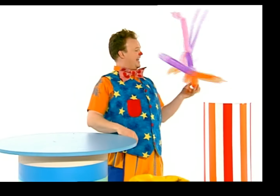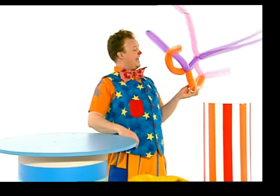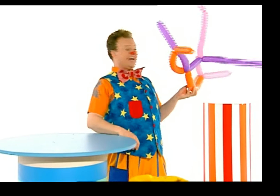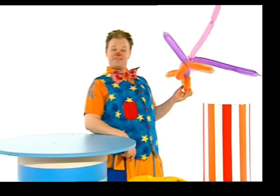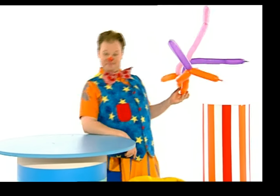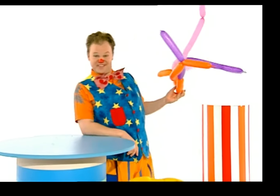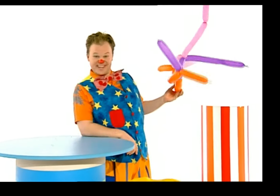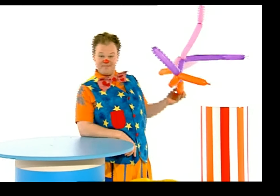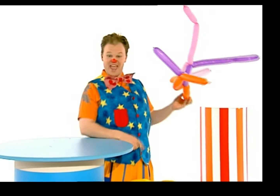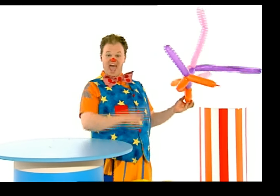Mr. Tumble.